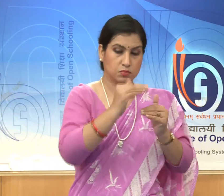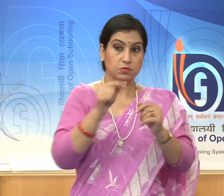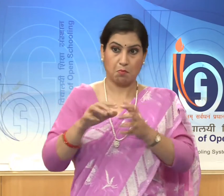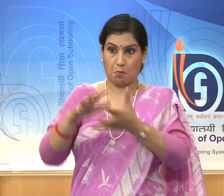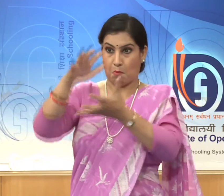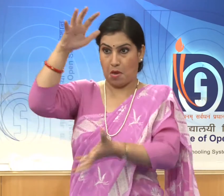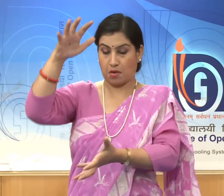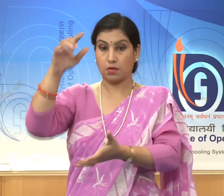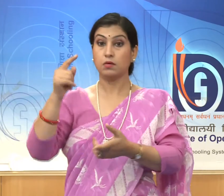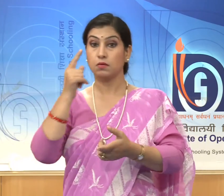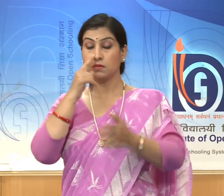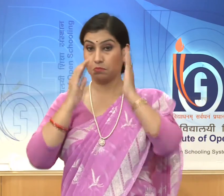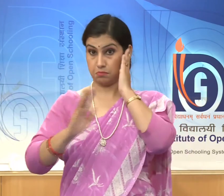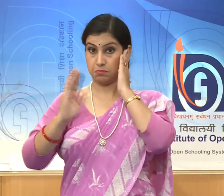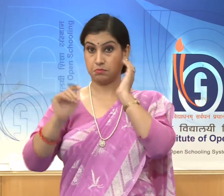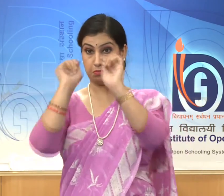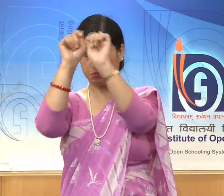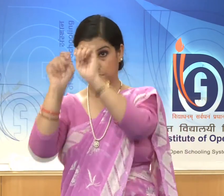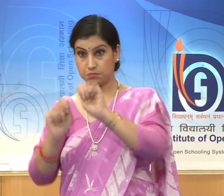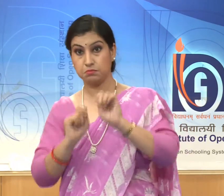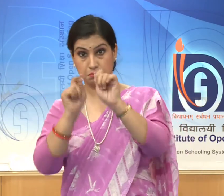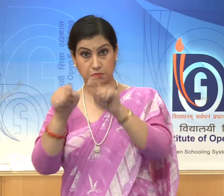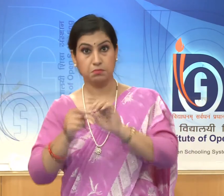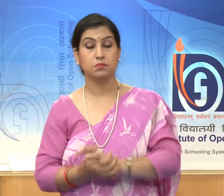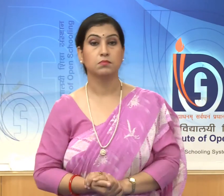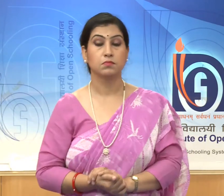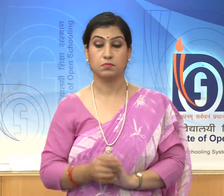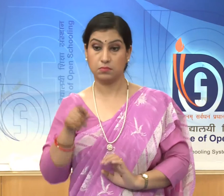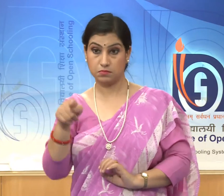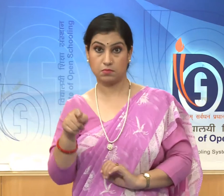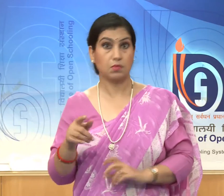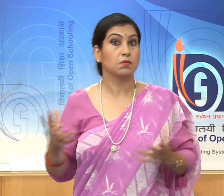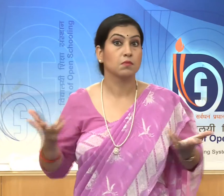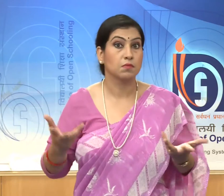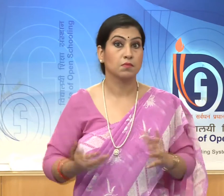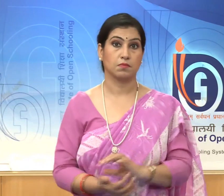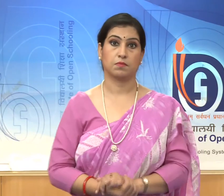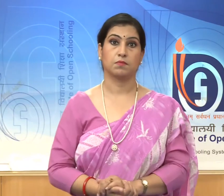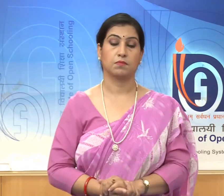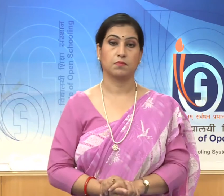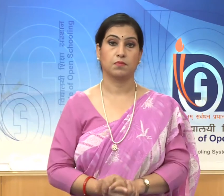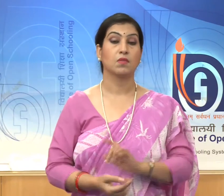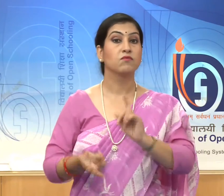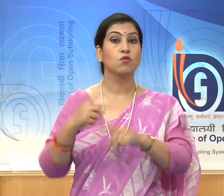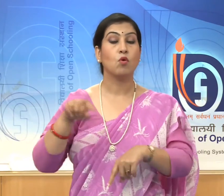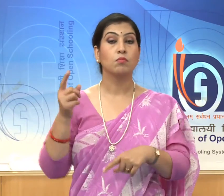is one from the group of